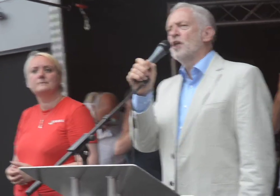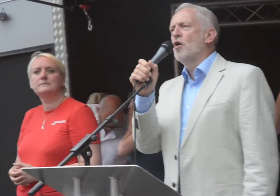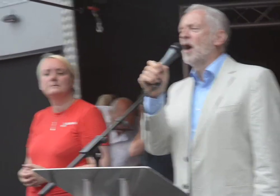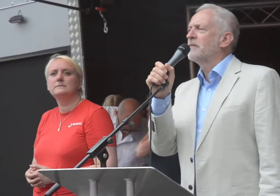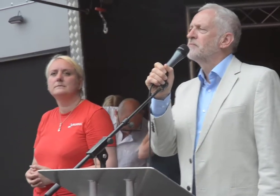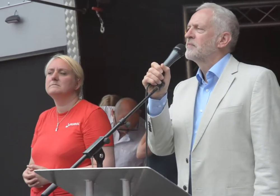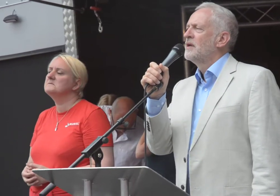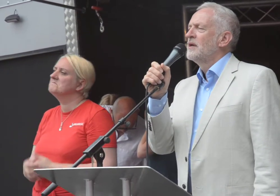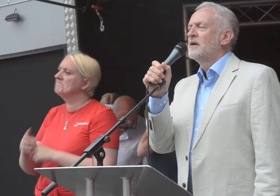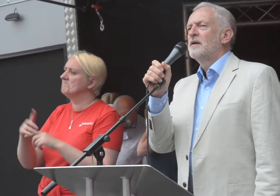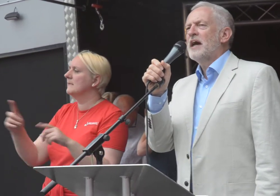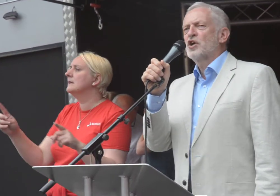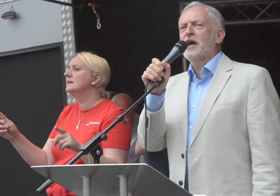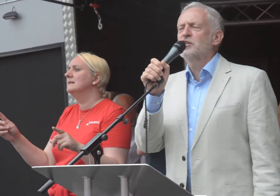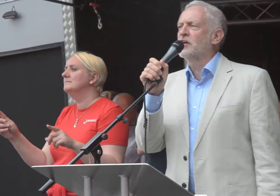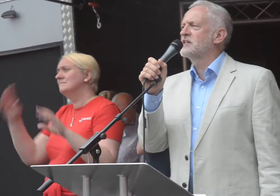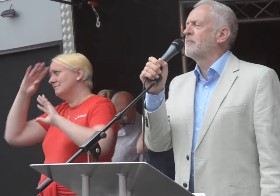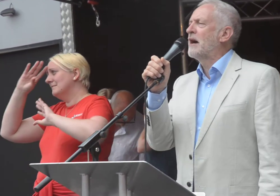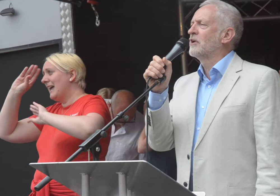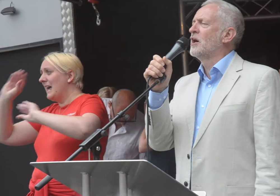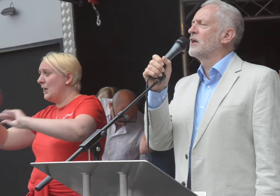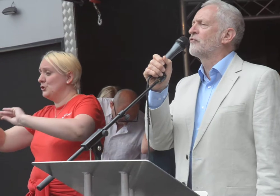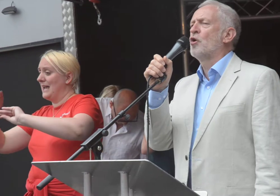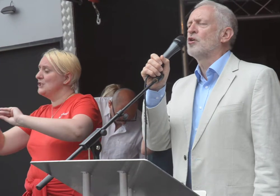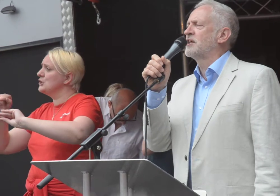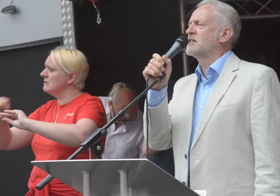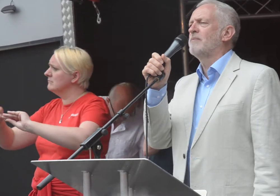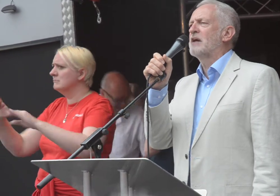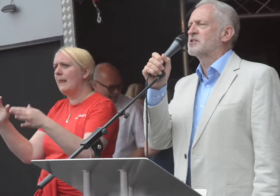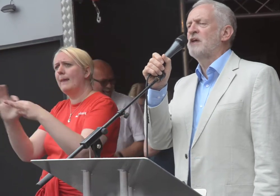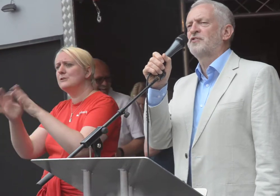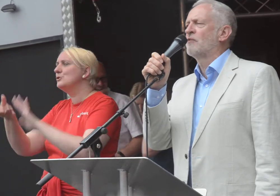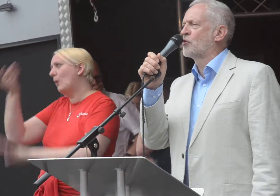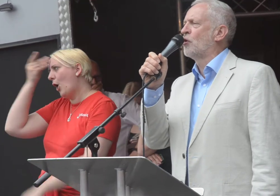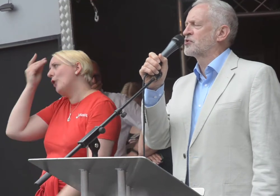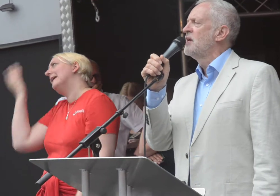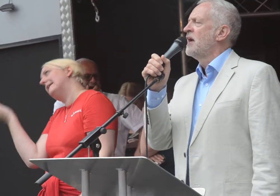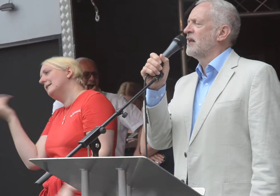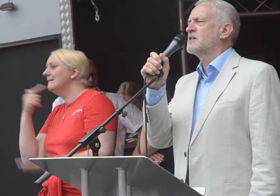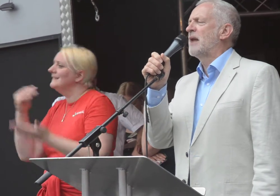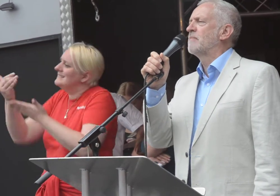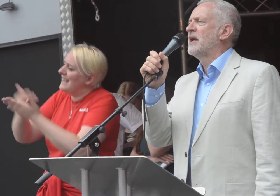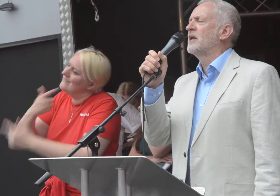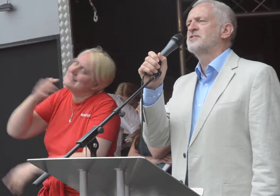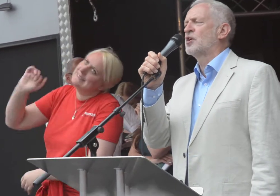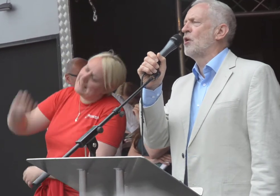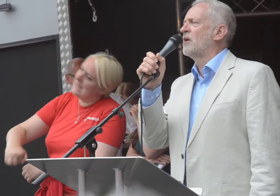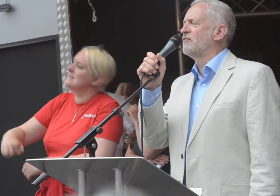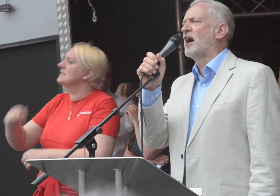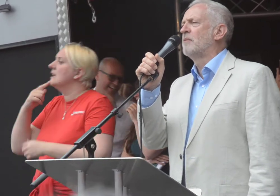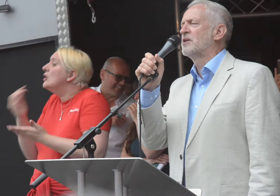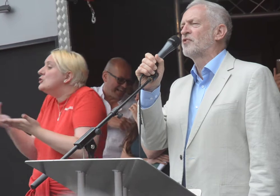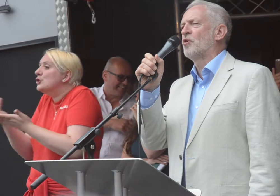And you know what? Education is about learning, of course. It is about safety, of course. It is about being in a